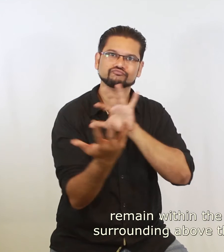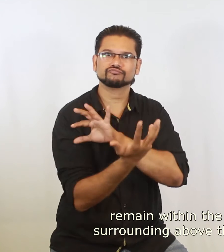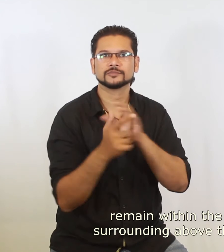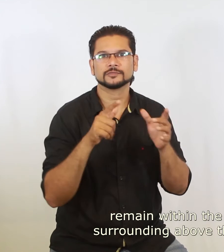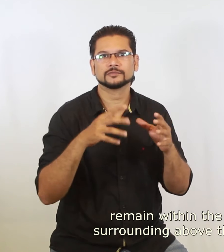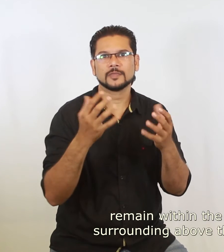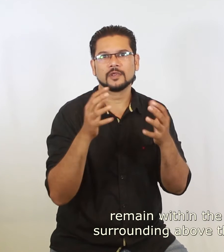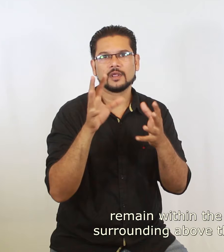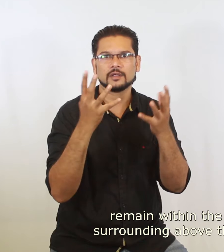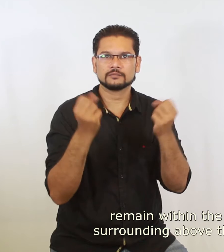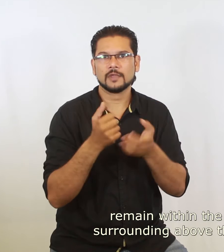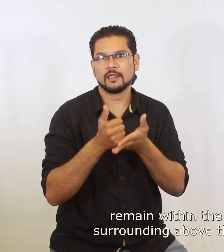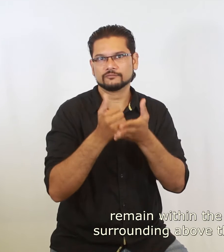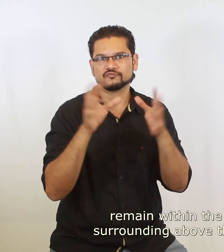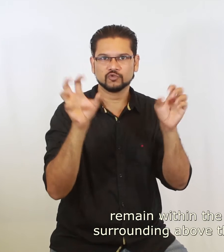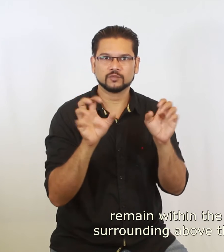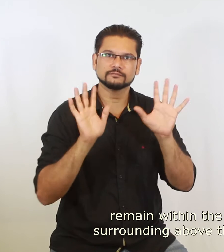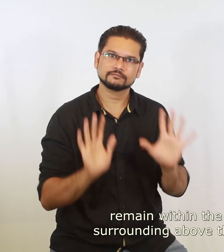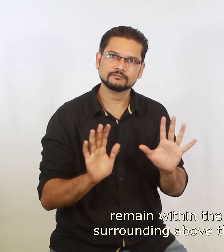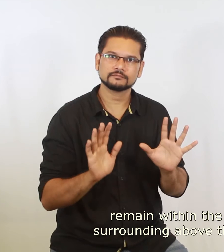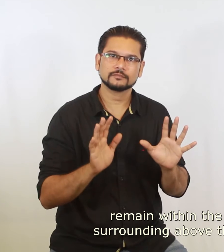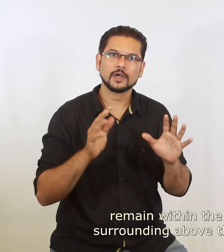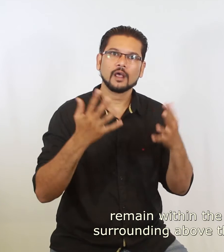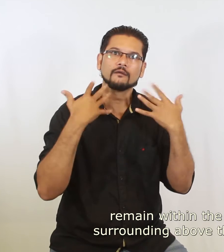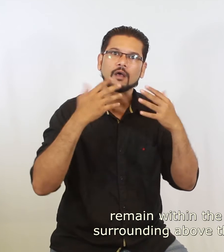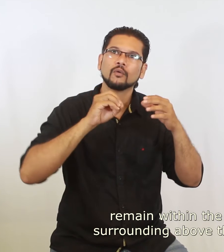remain within the space surrounding above the Earth.